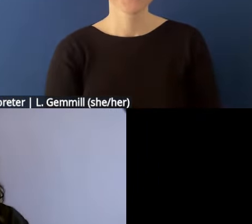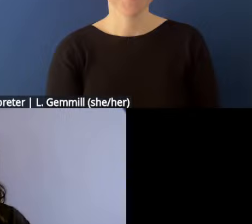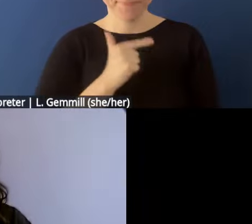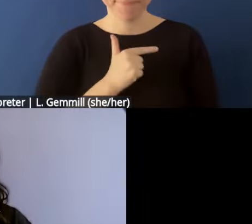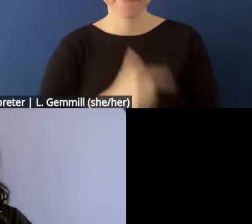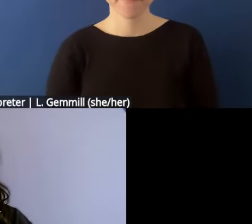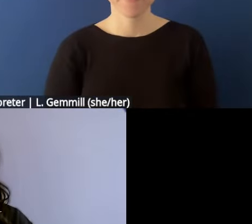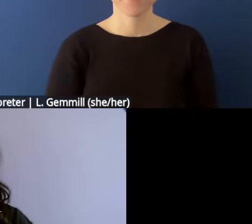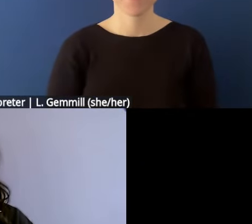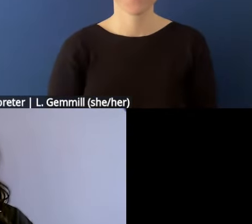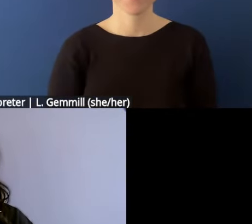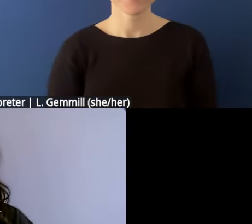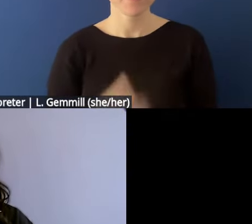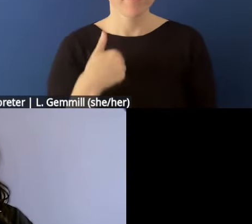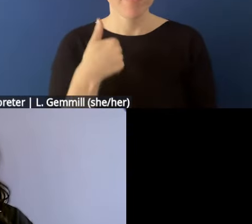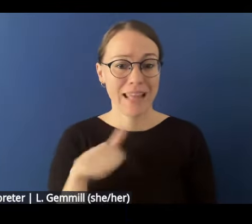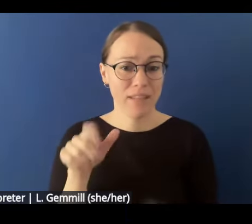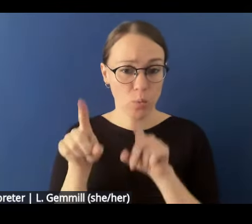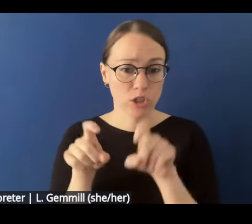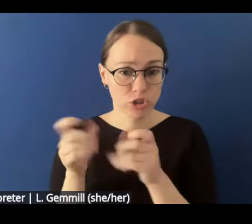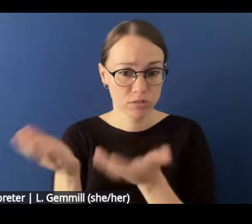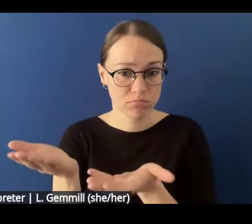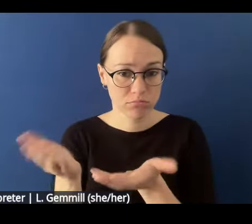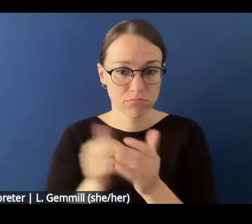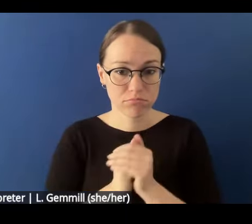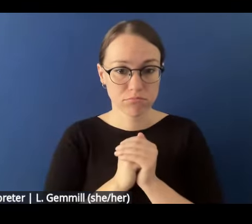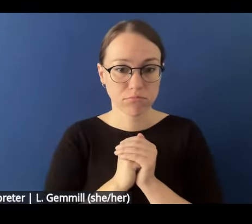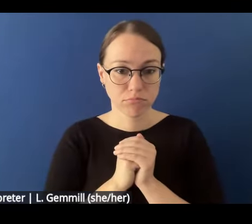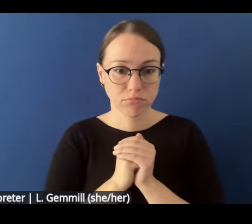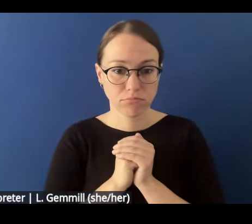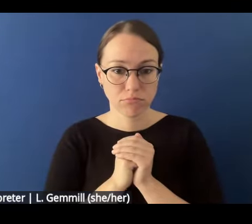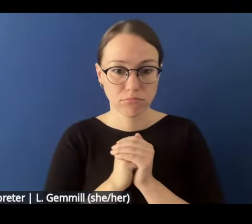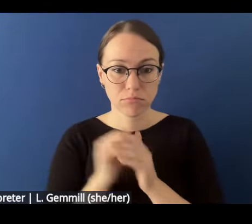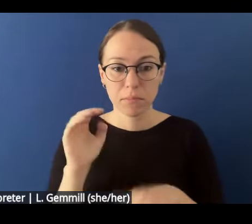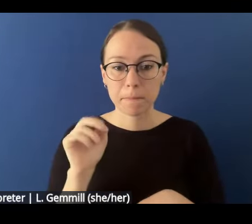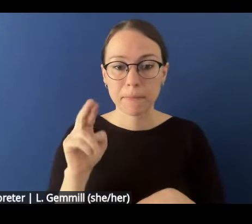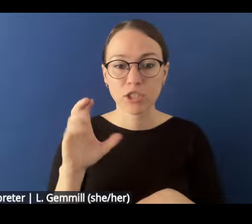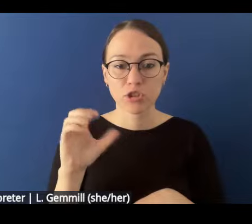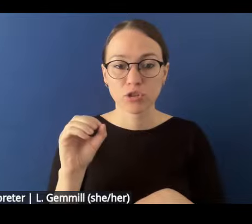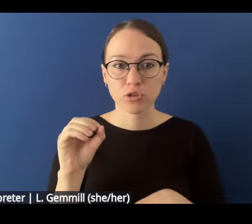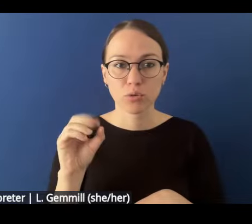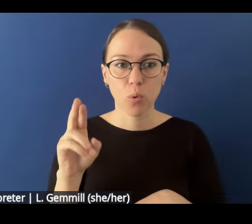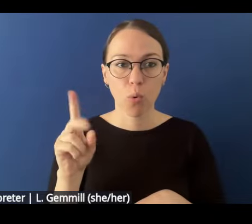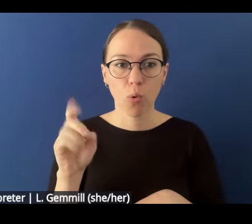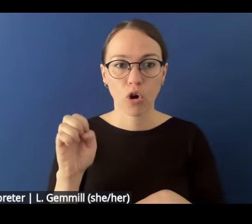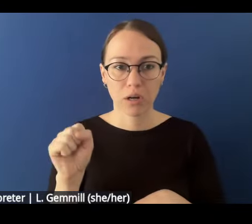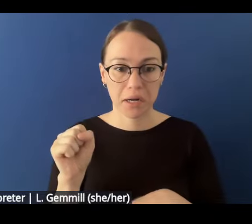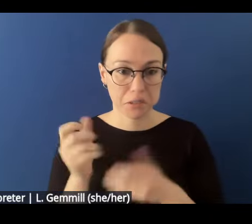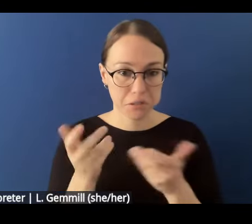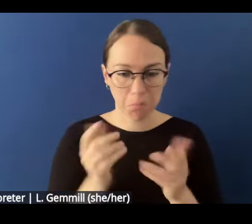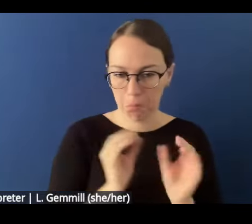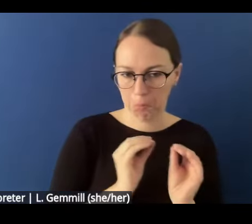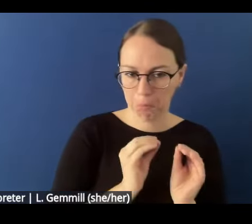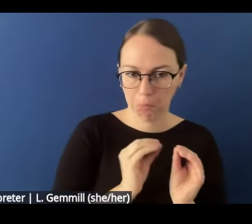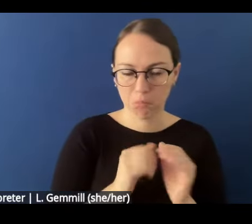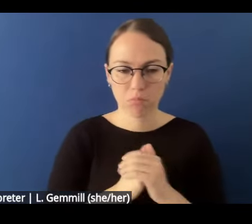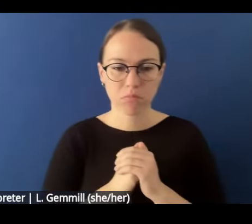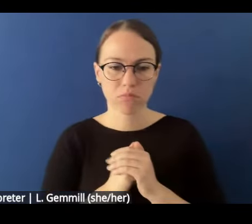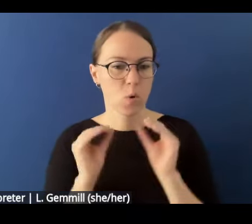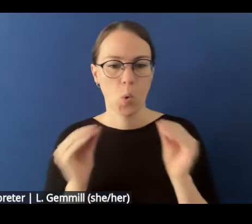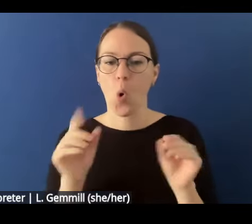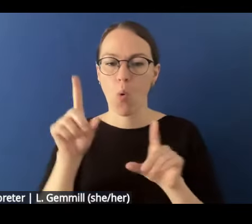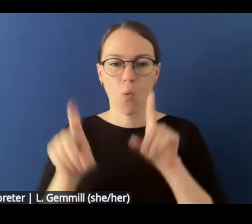Sheriff, any questions? No. Mr. Cordes? No. There are no questions. Mr. Leal, I'm